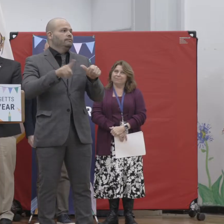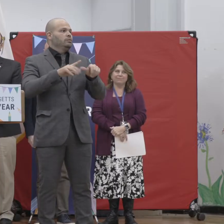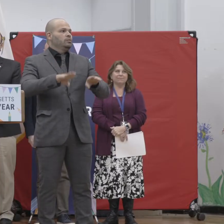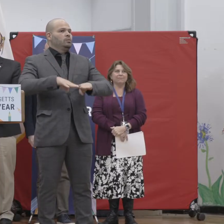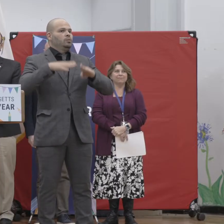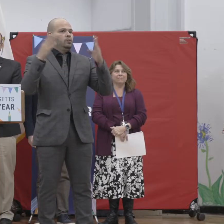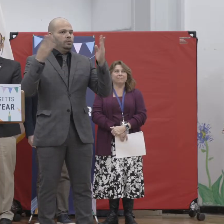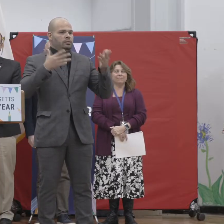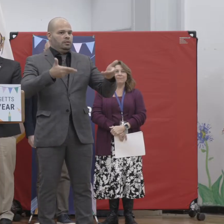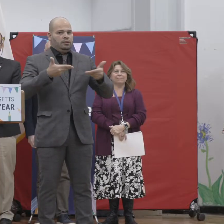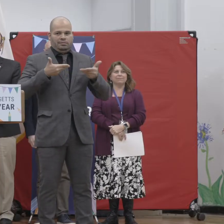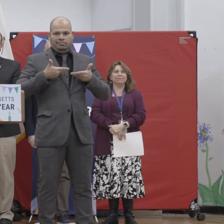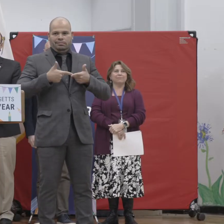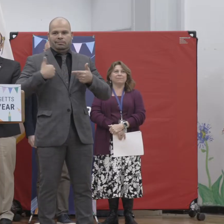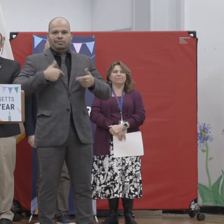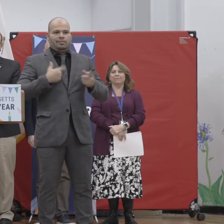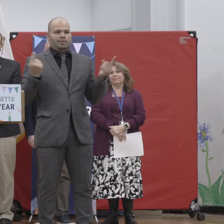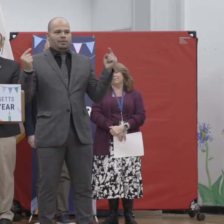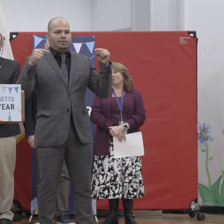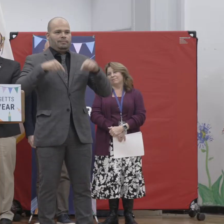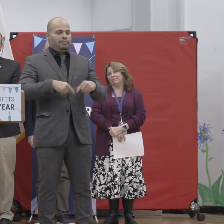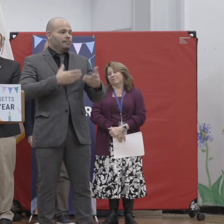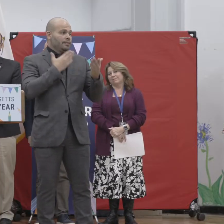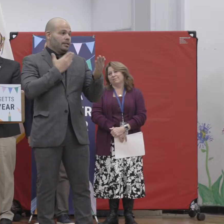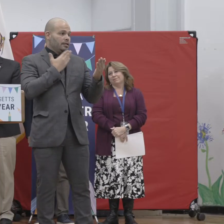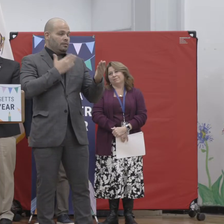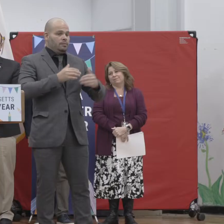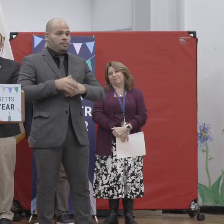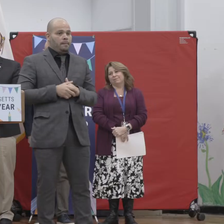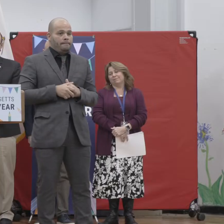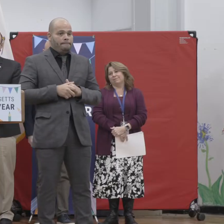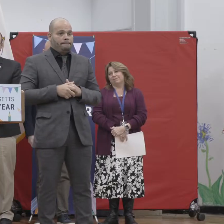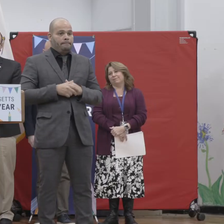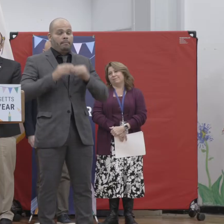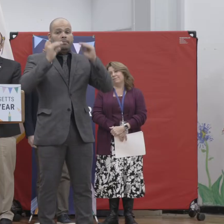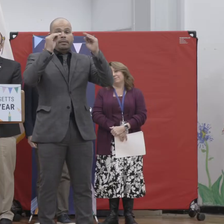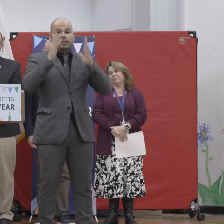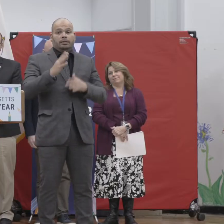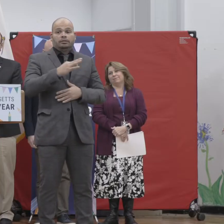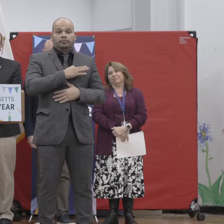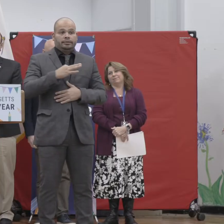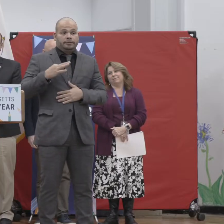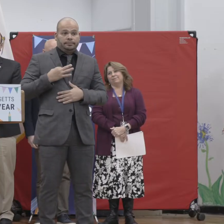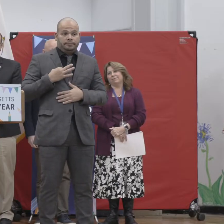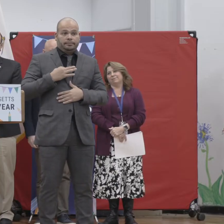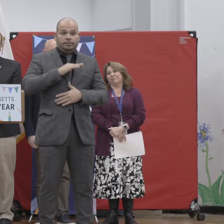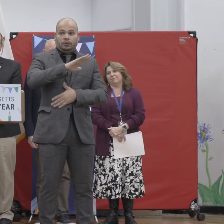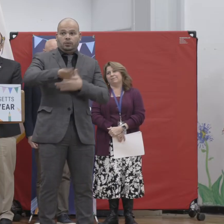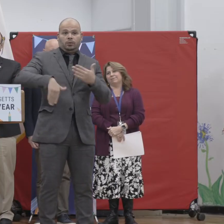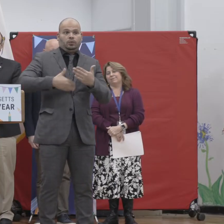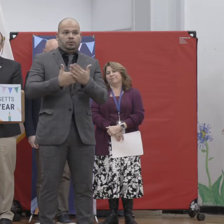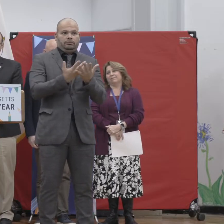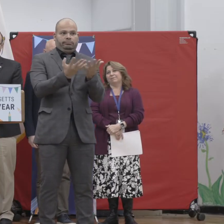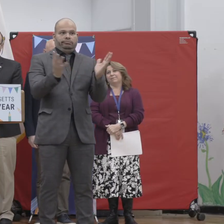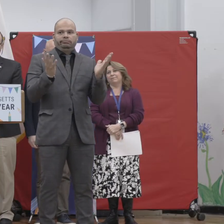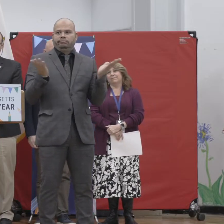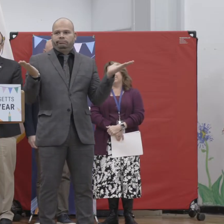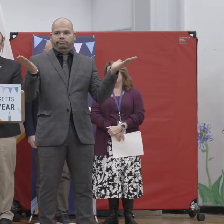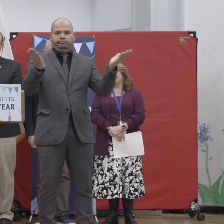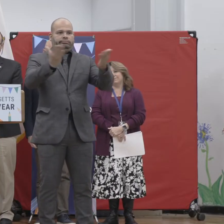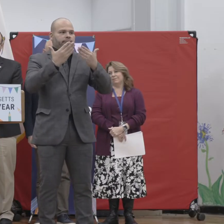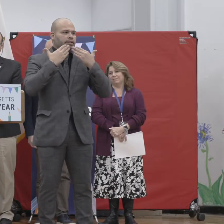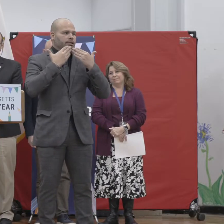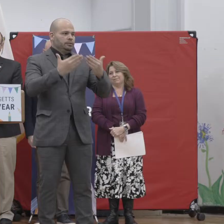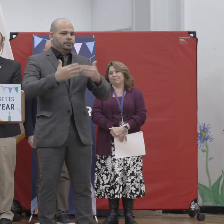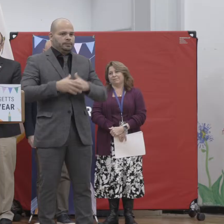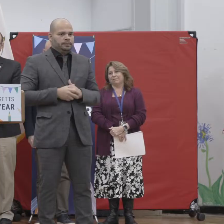and hello to all the teachers and the staff, and to all of you students this morning. You know, my mom was a